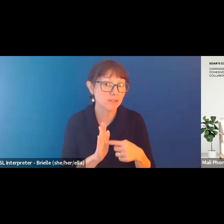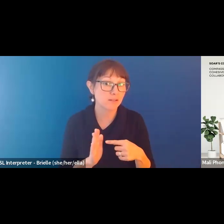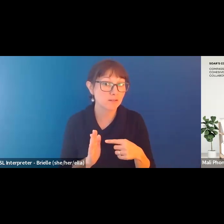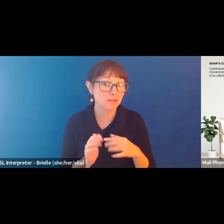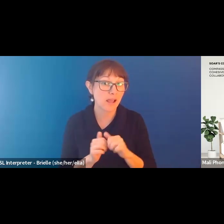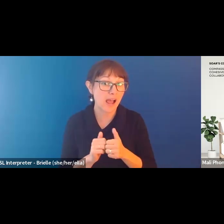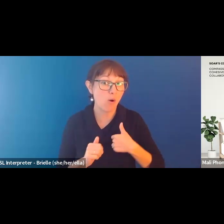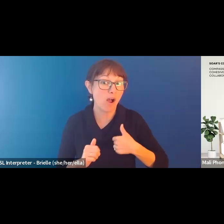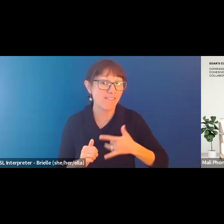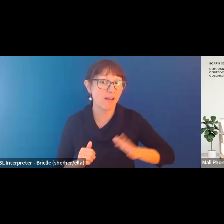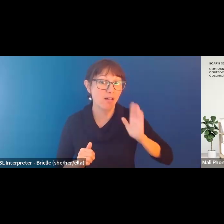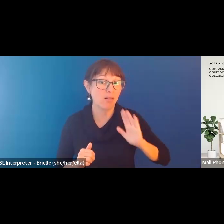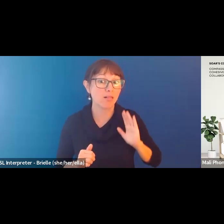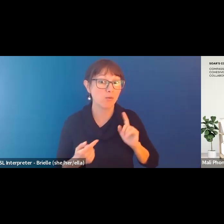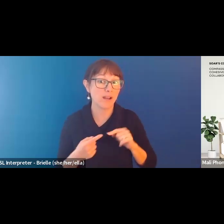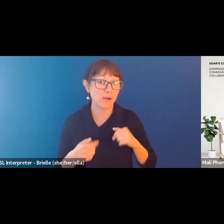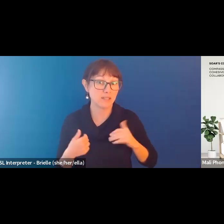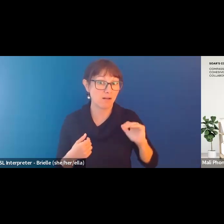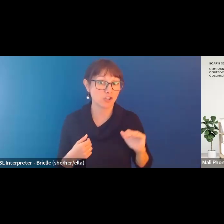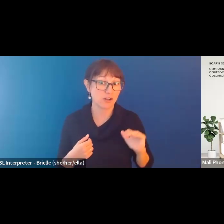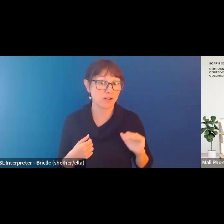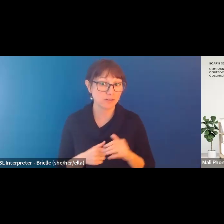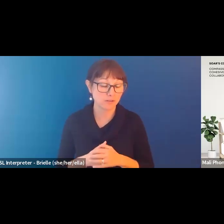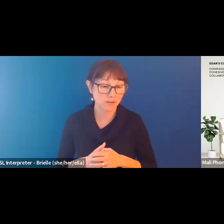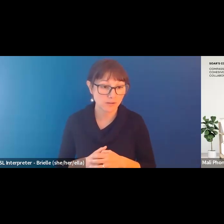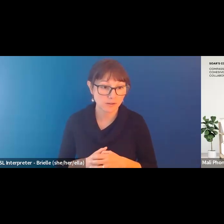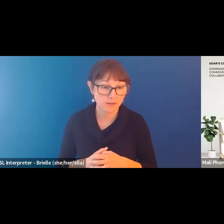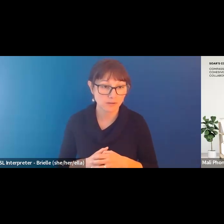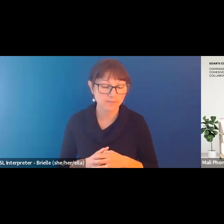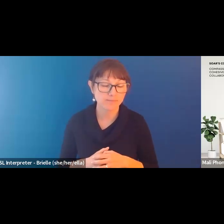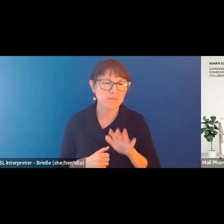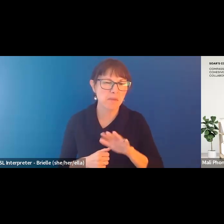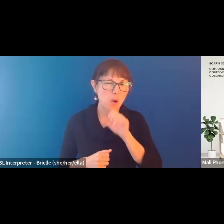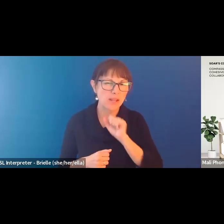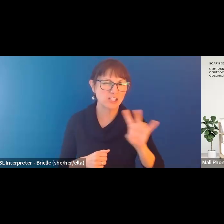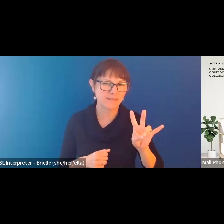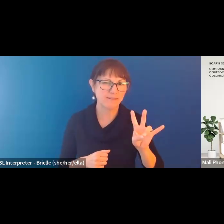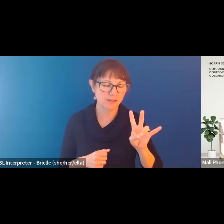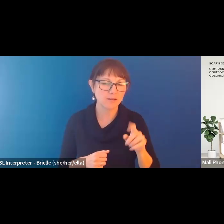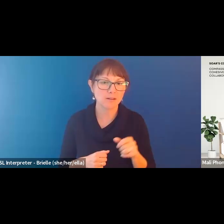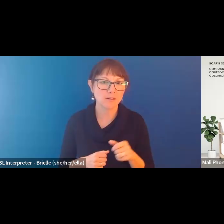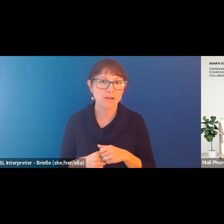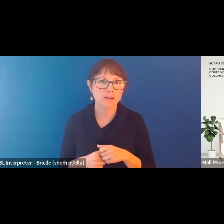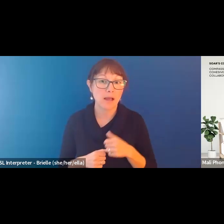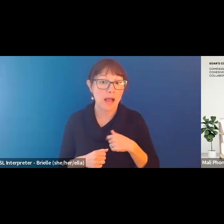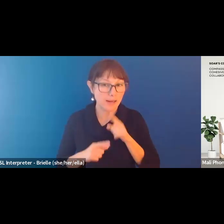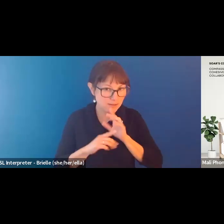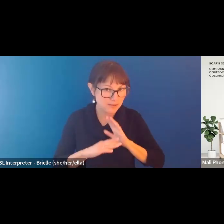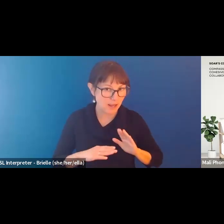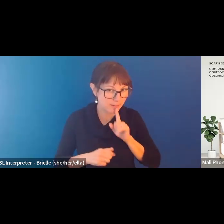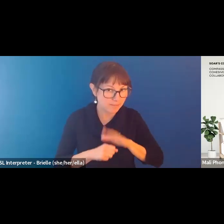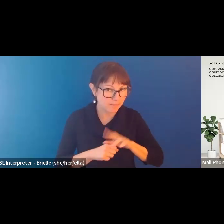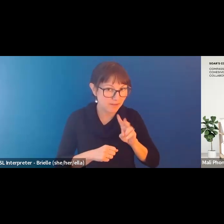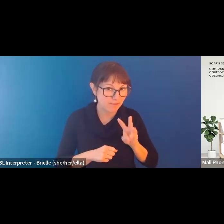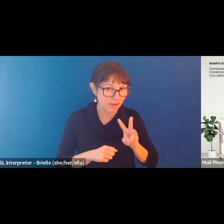what I was feeling in my early childhood. At around 7 years old, I made a silent vow that one day I